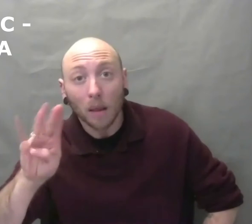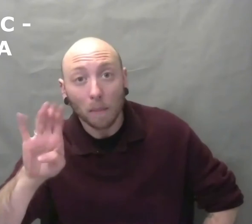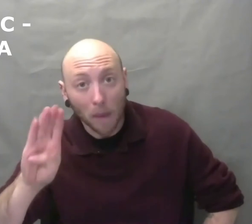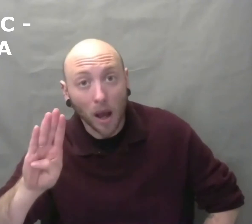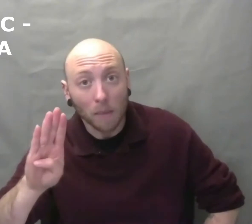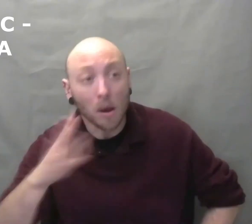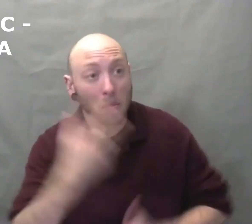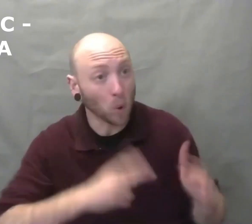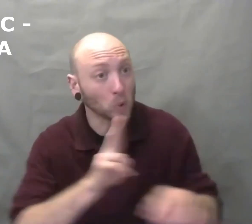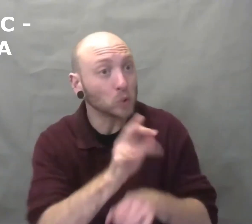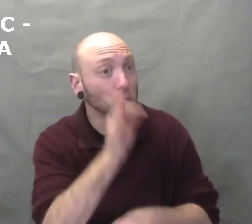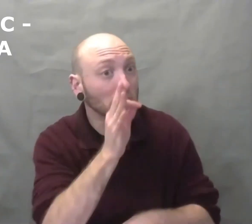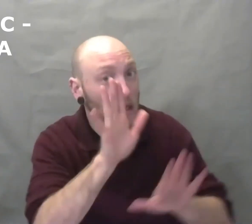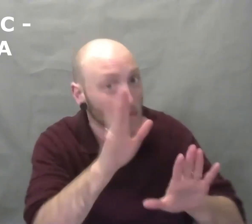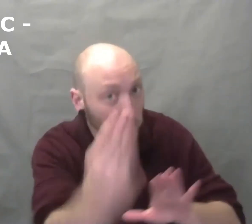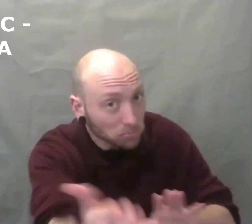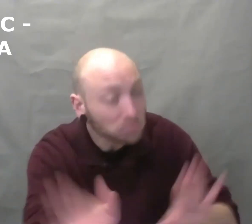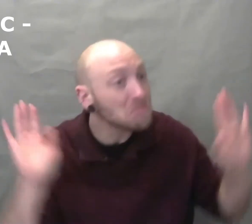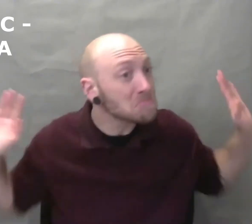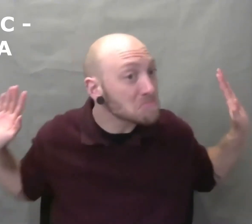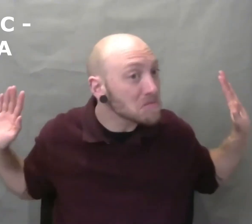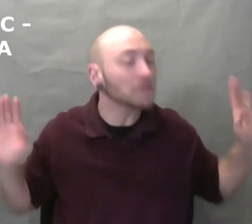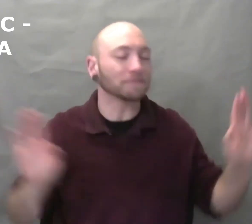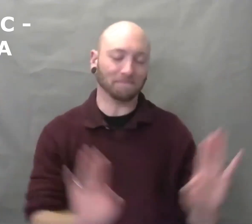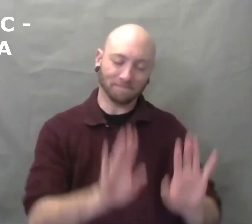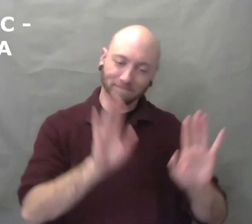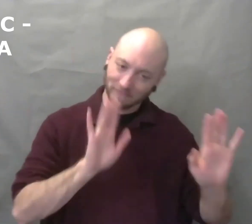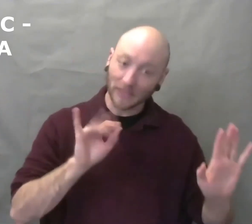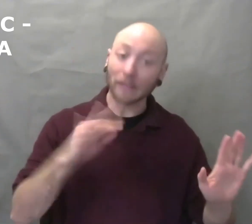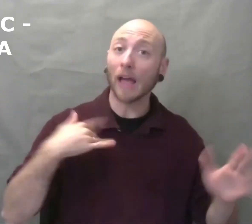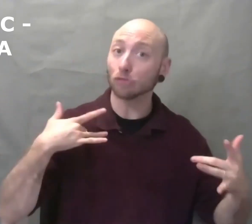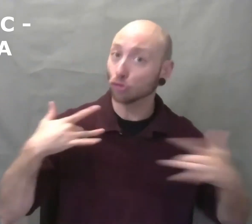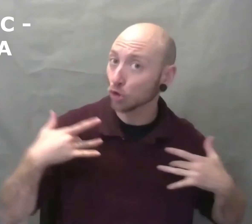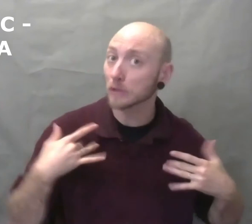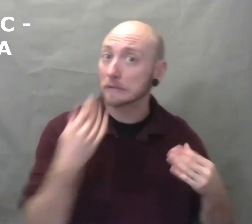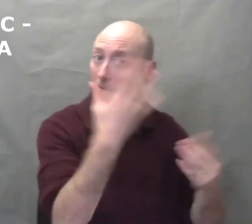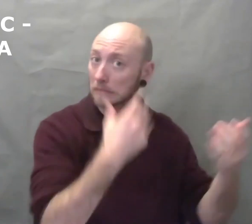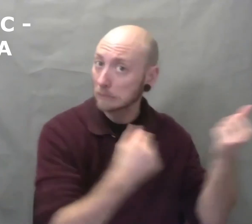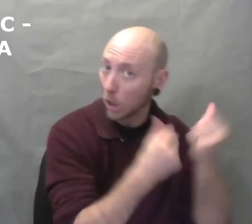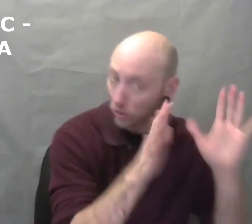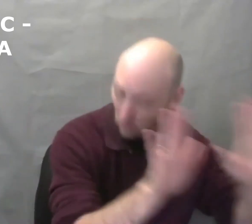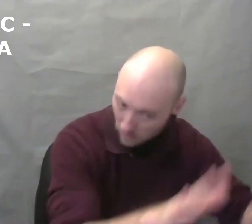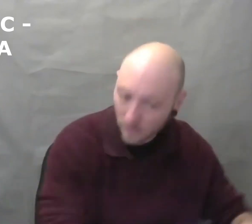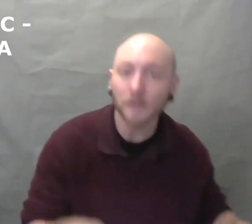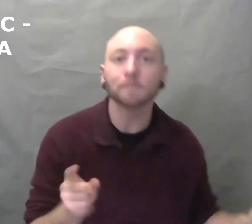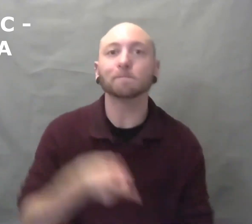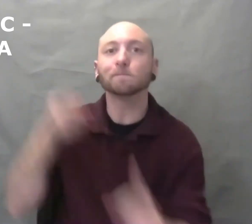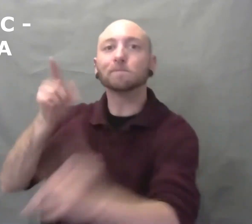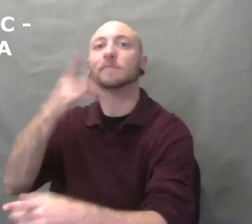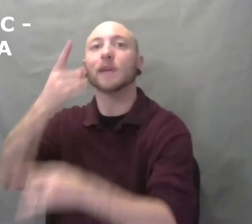have an issue with it, I'm sorry, but there's a sponsor for that. So let's get back to alcohol. Why I was doing that, like I said, I wasn't